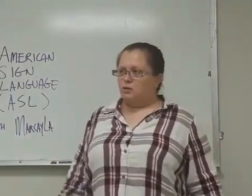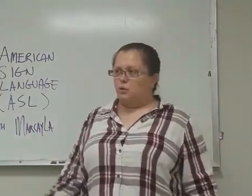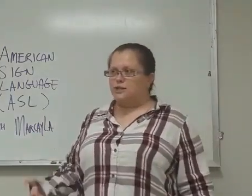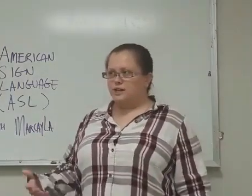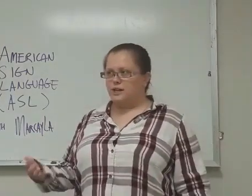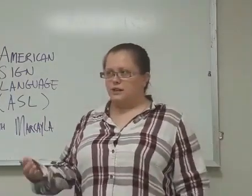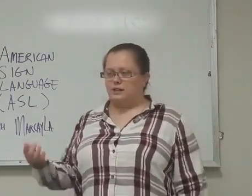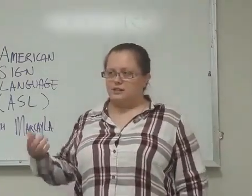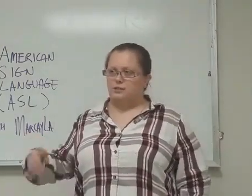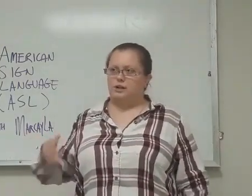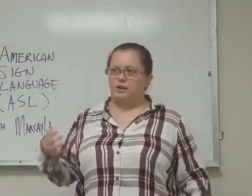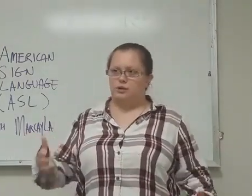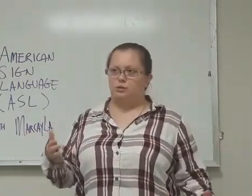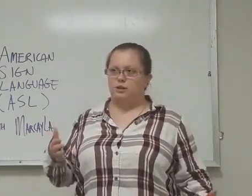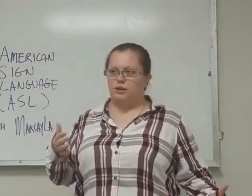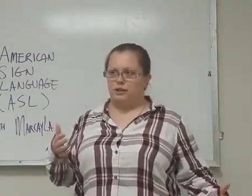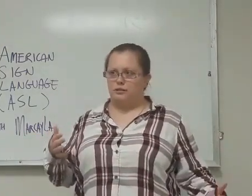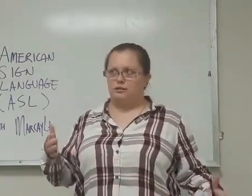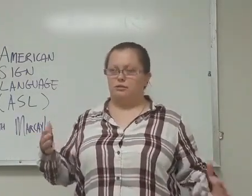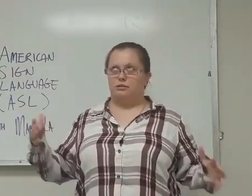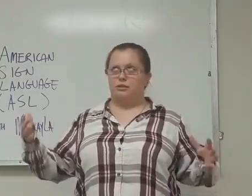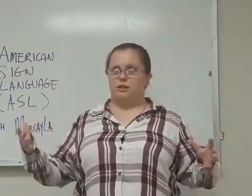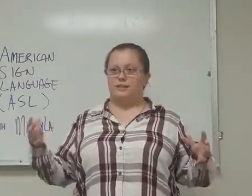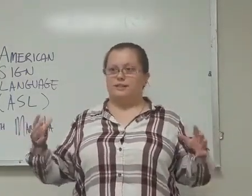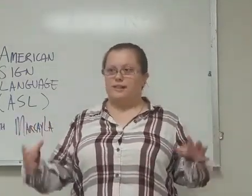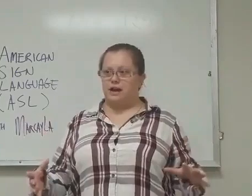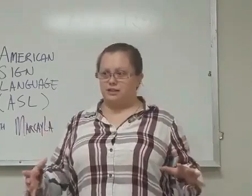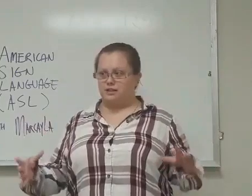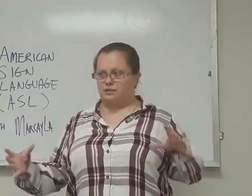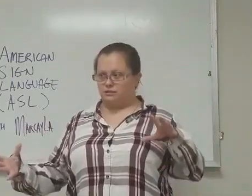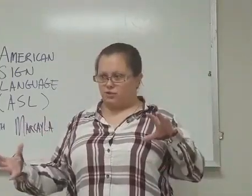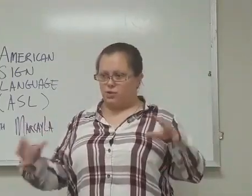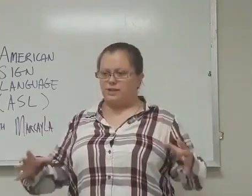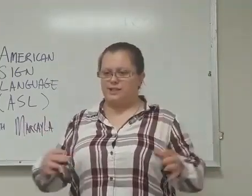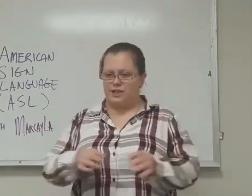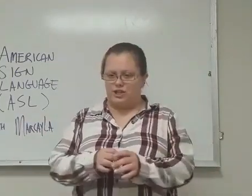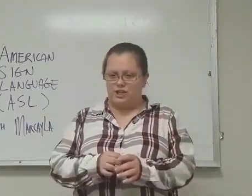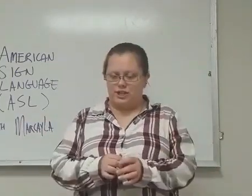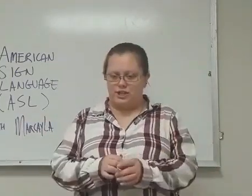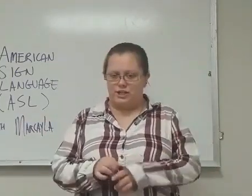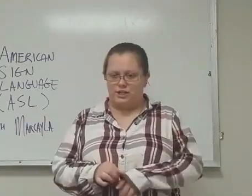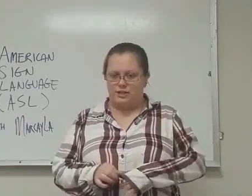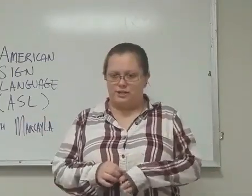Once again, that's going to be another one that the exact translation is